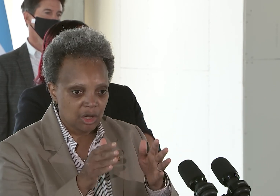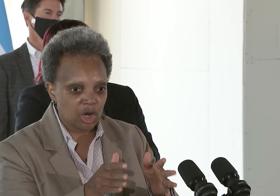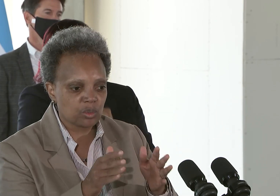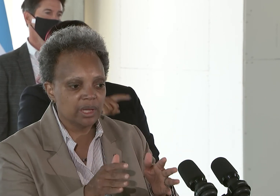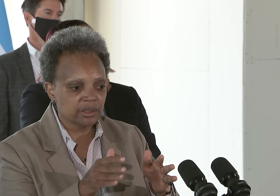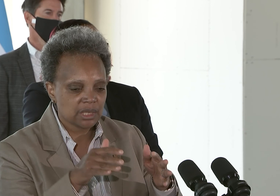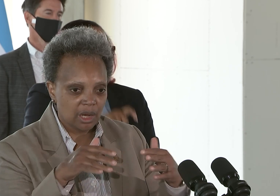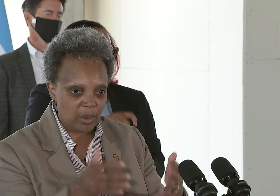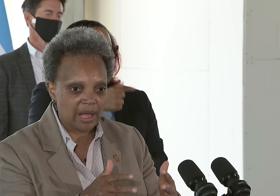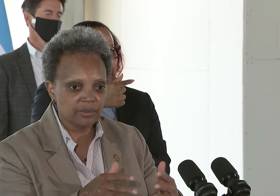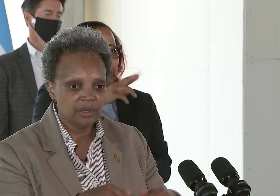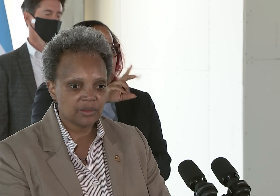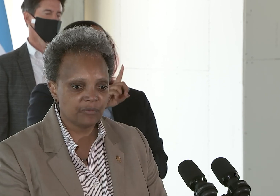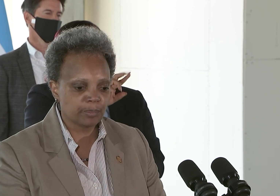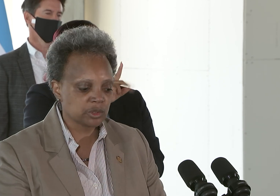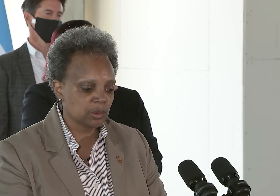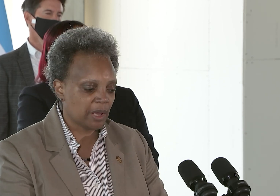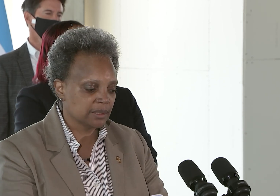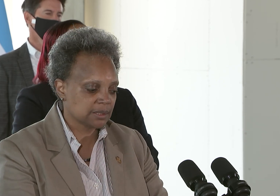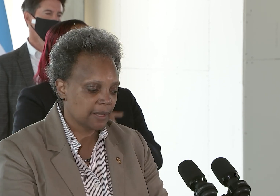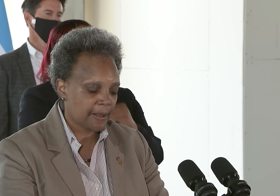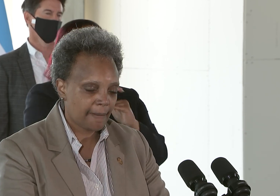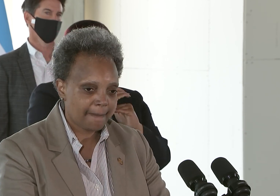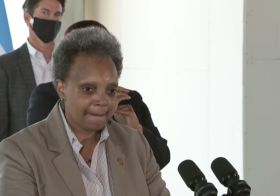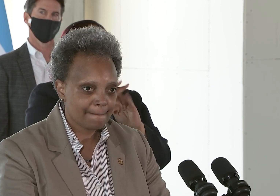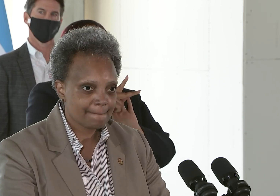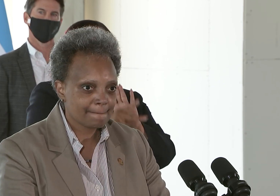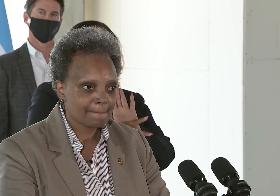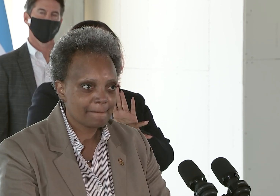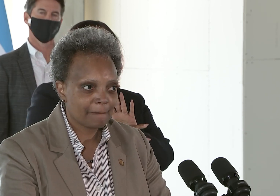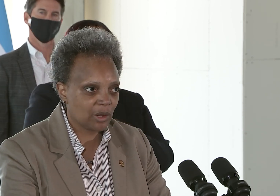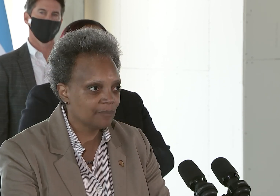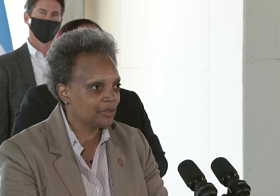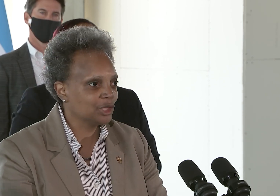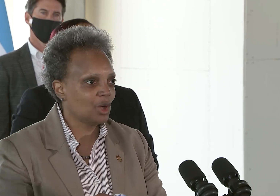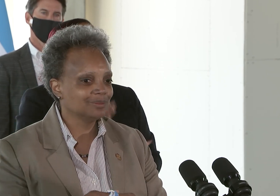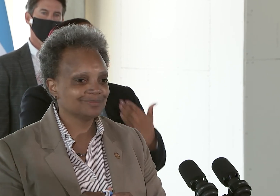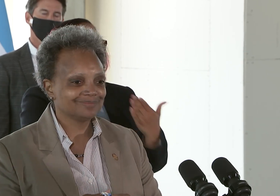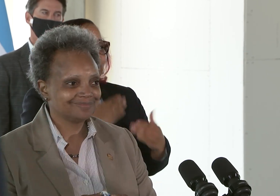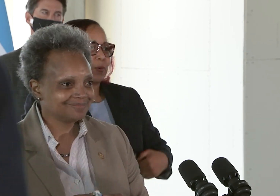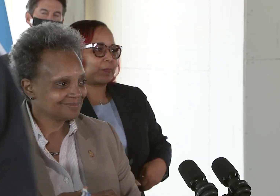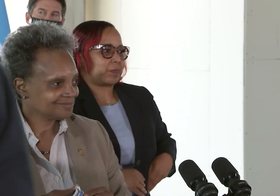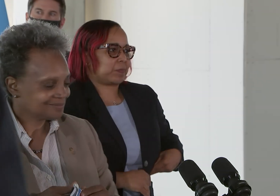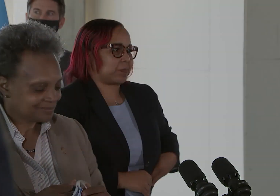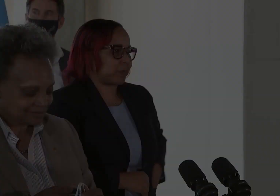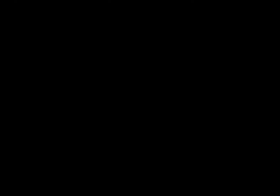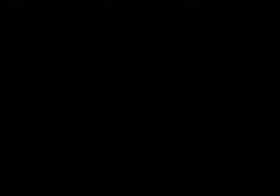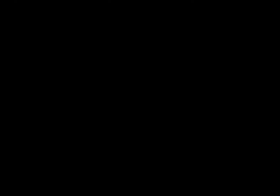need guardrails around the foot pursuit policy. Thank you. All right, thank you all.